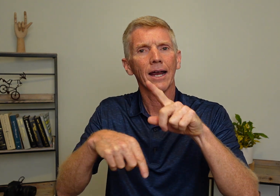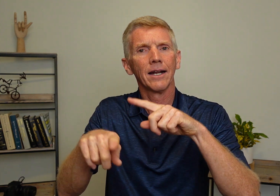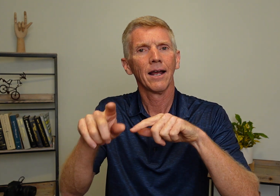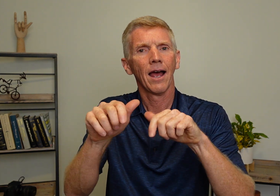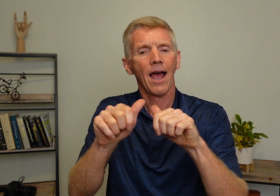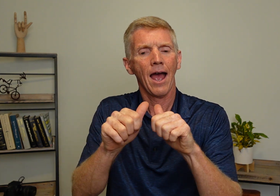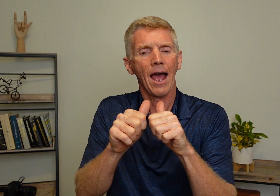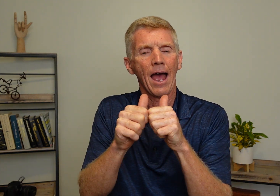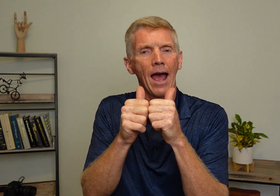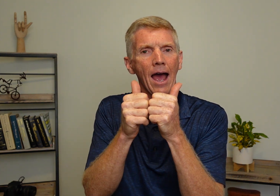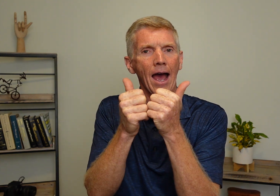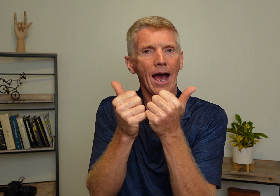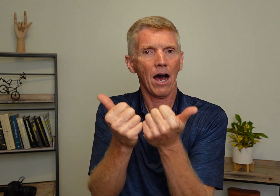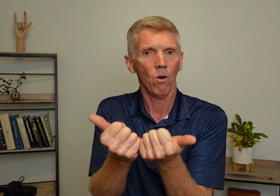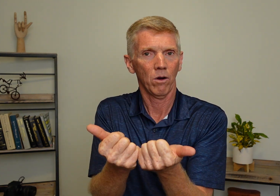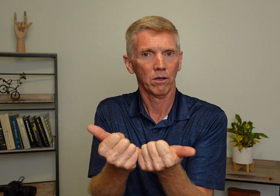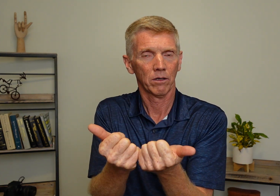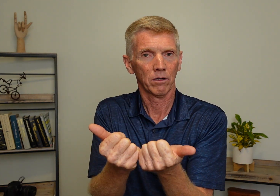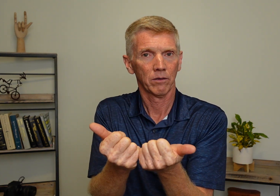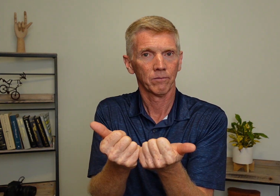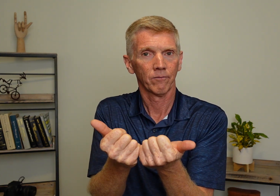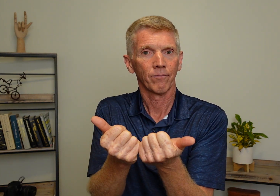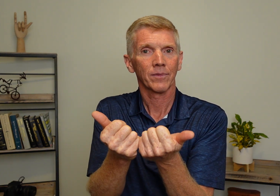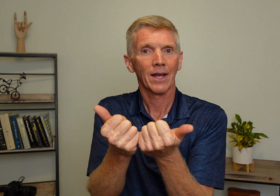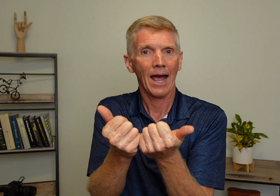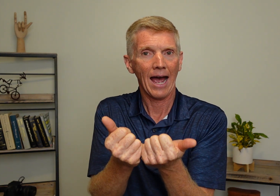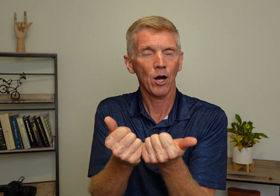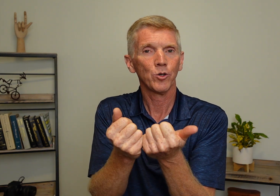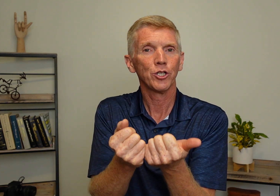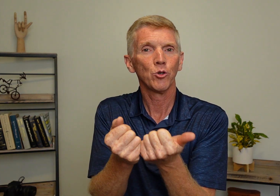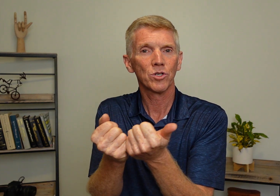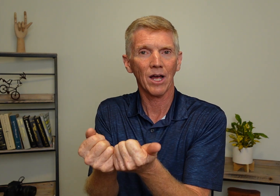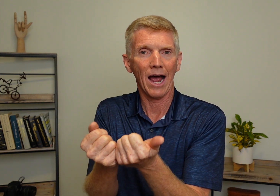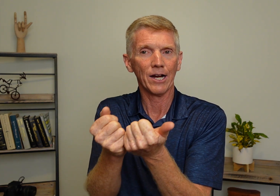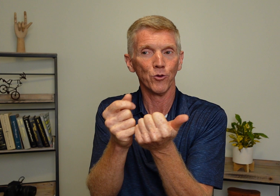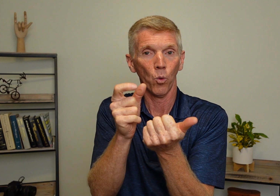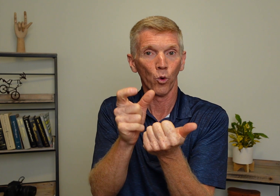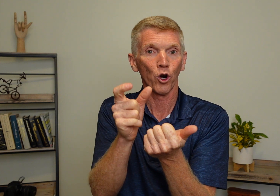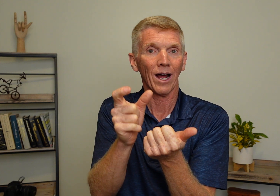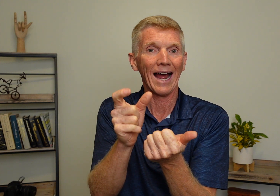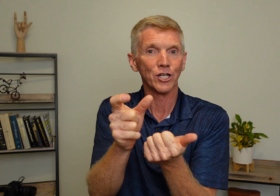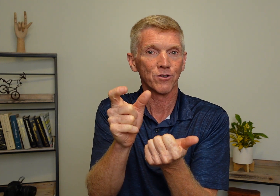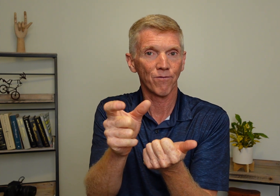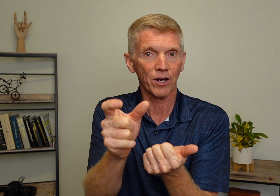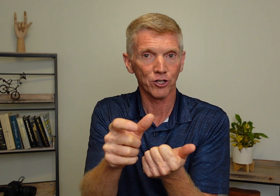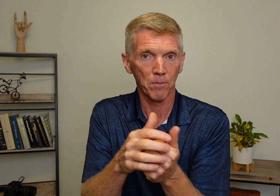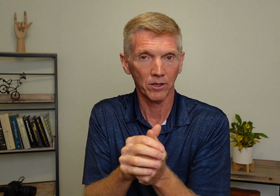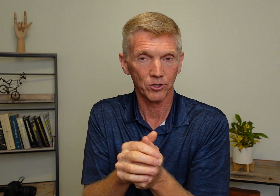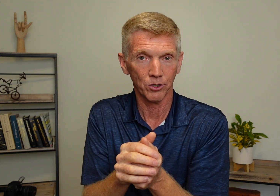sign how. How do you sign the word I just fingerspelled to you?